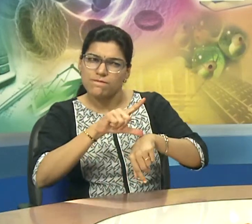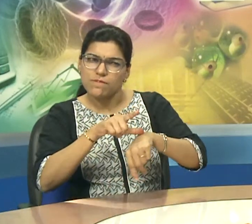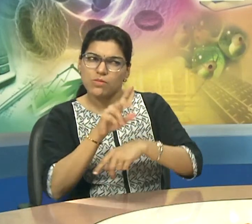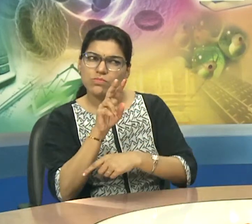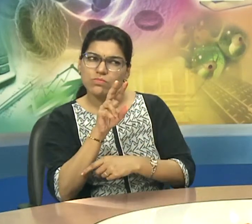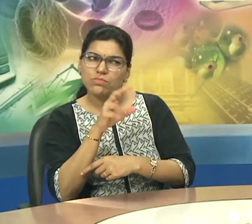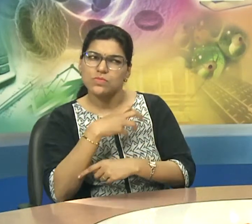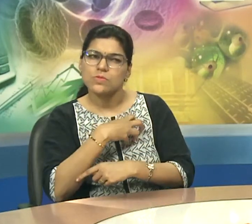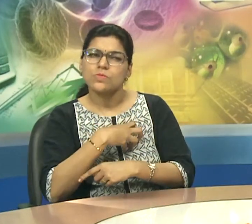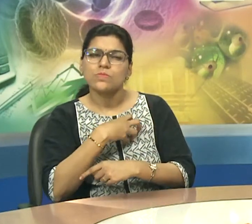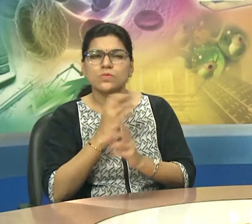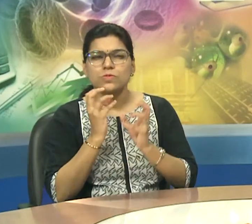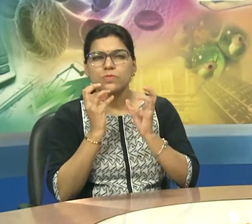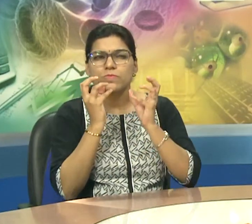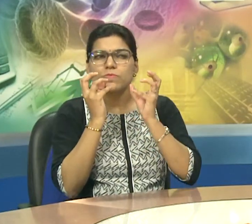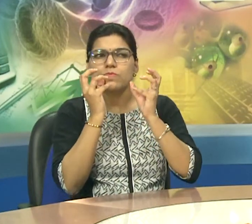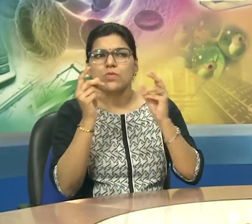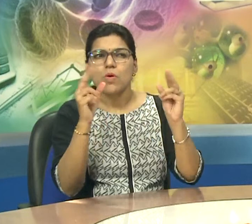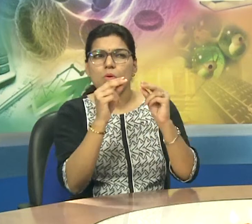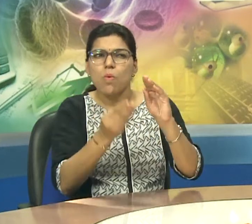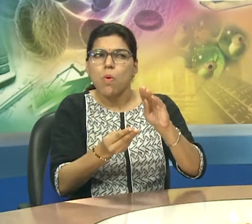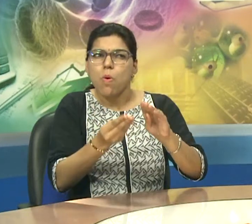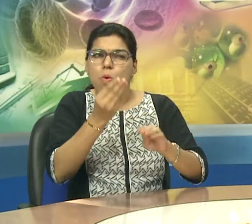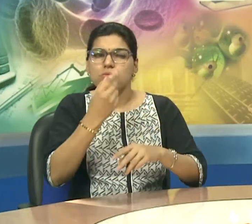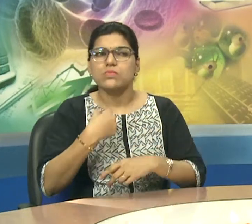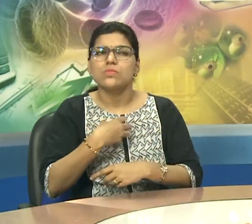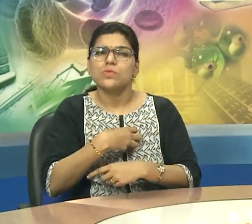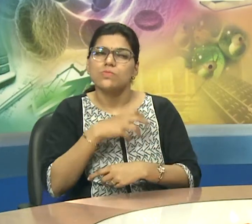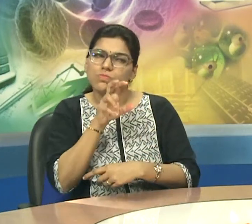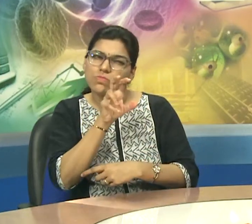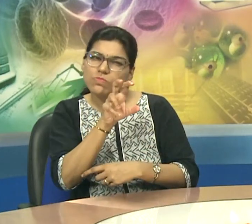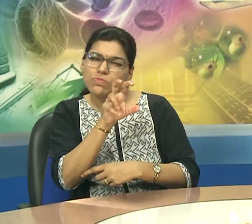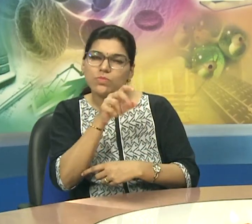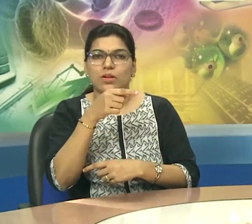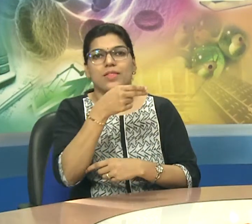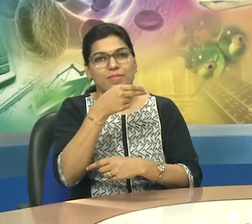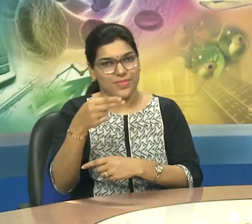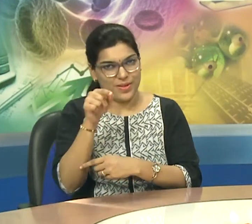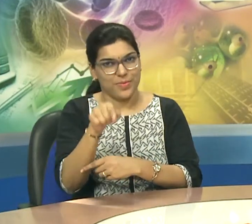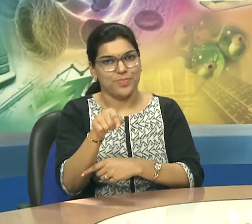just looking at a place continuously, maybe with anger or some with jealousy.